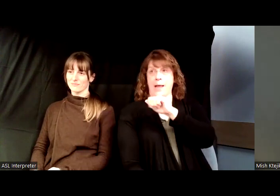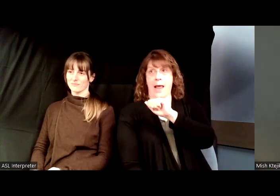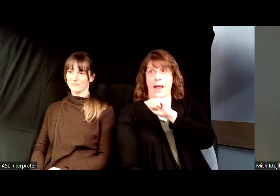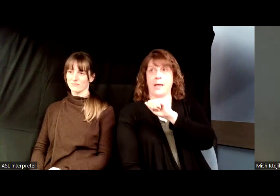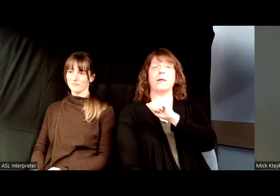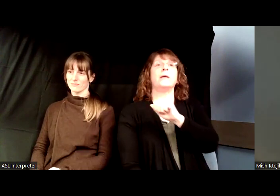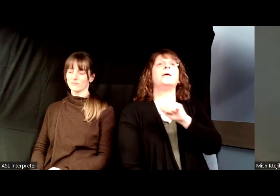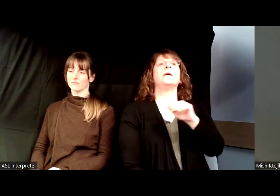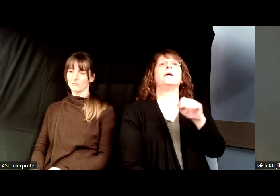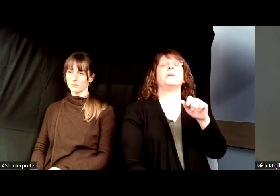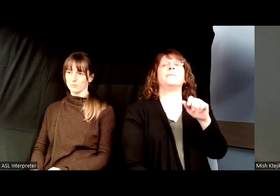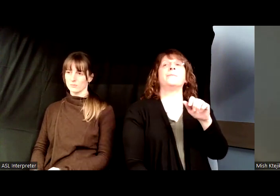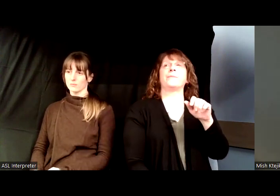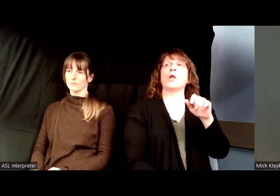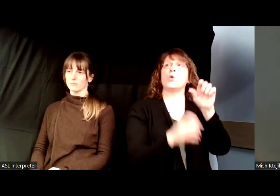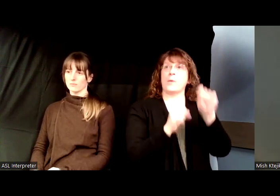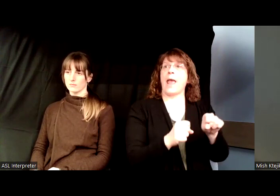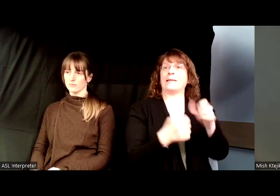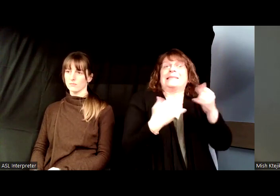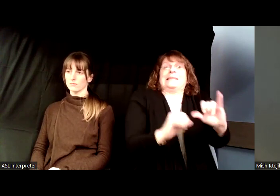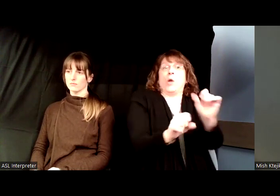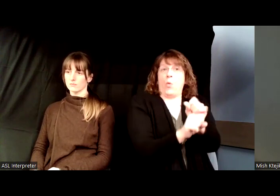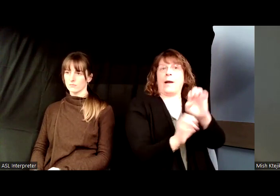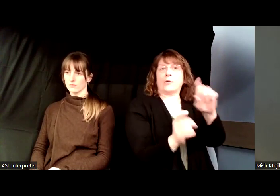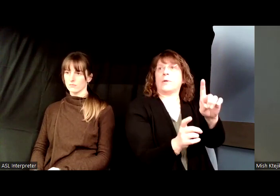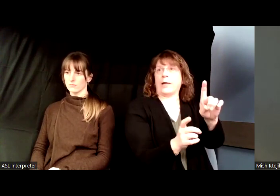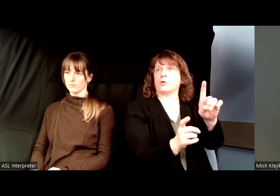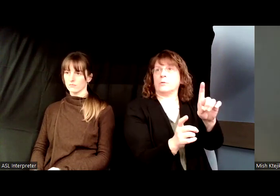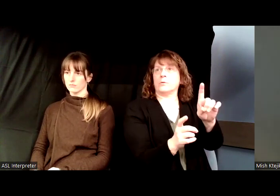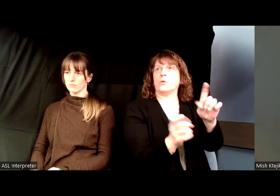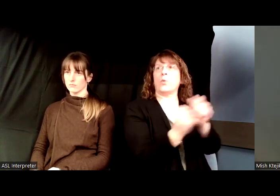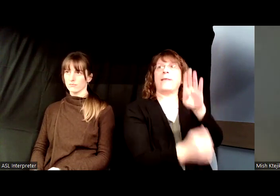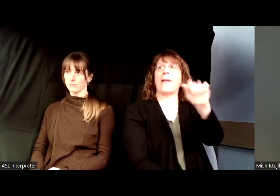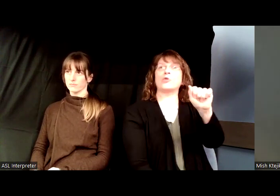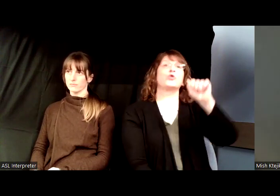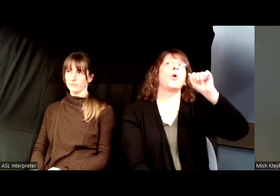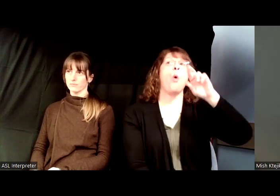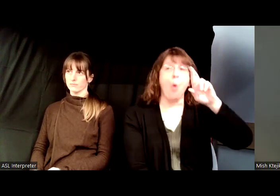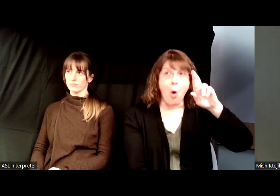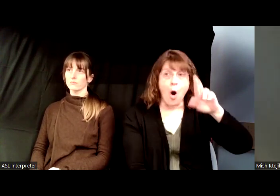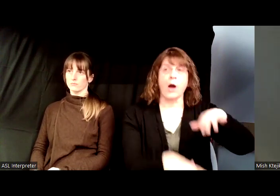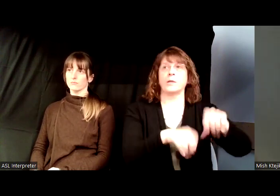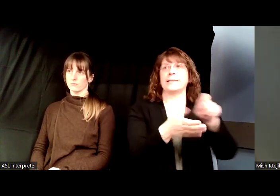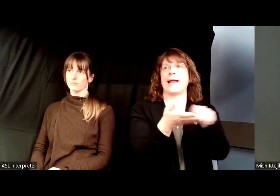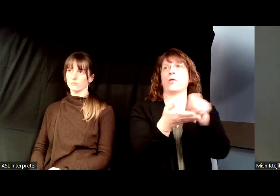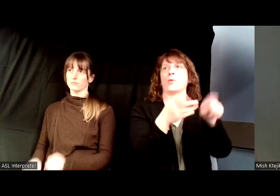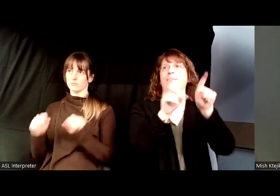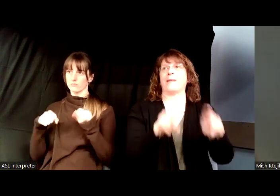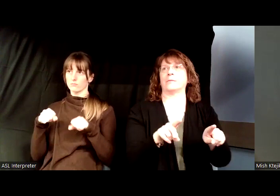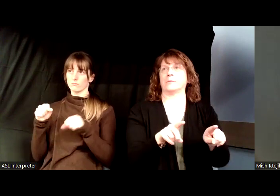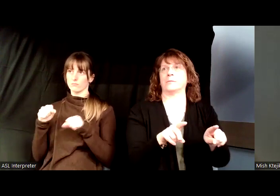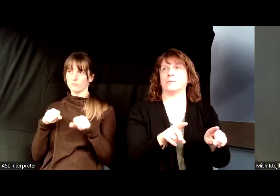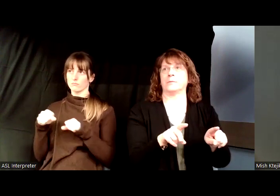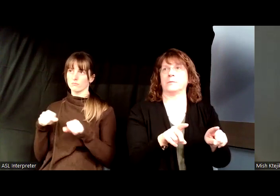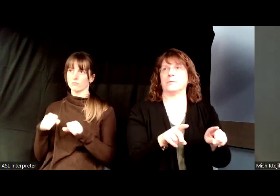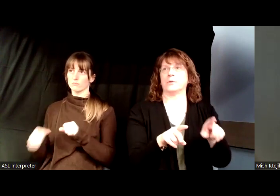you haven't taken your EIPA, you can still work in education with a bachelor's or take